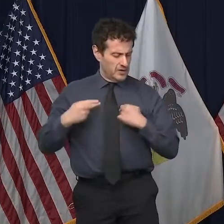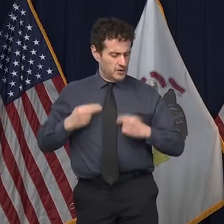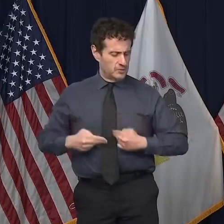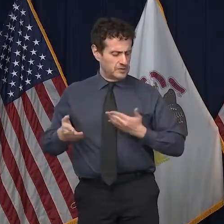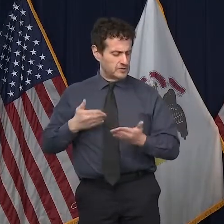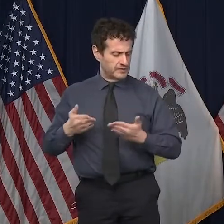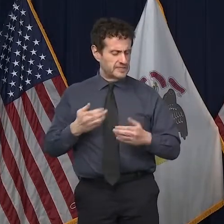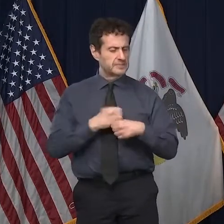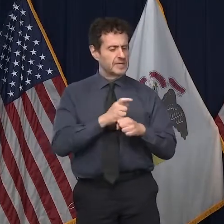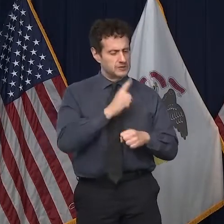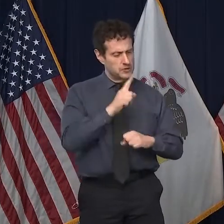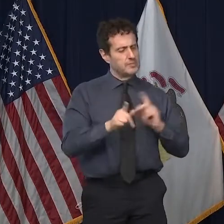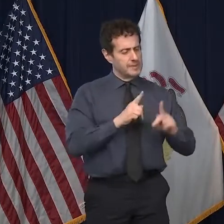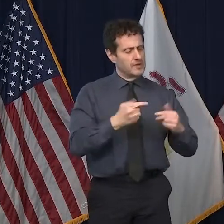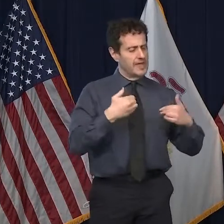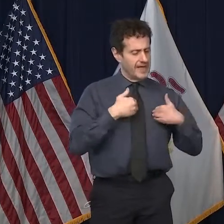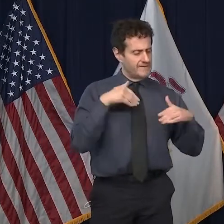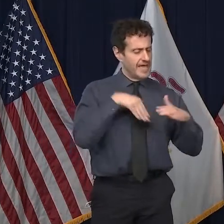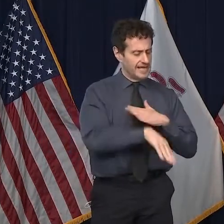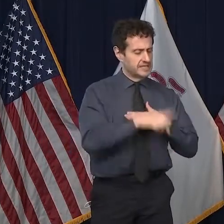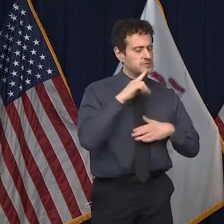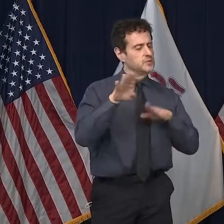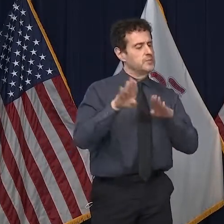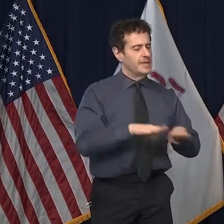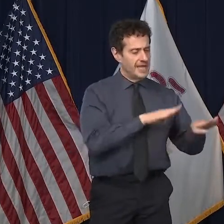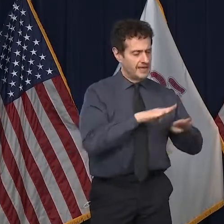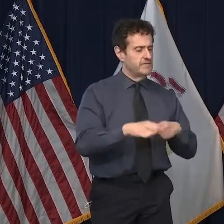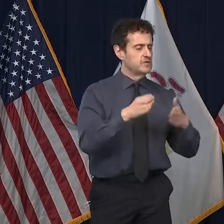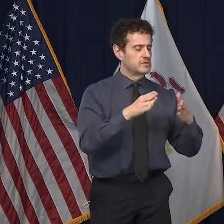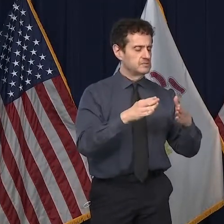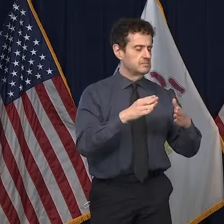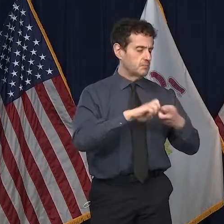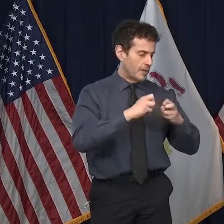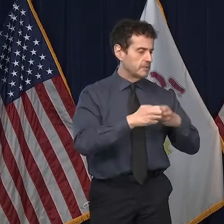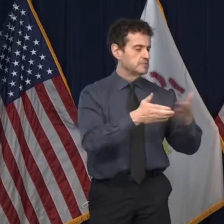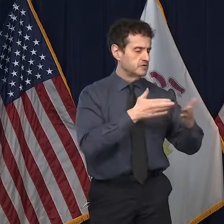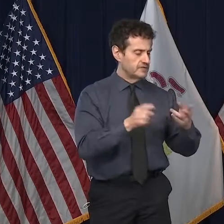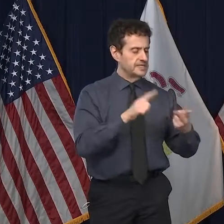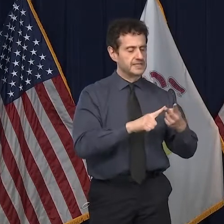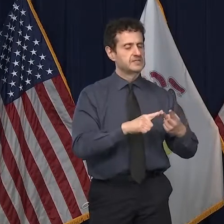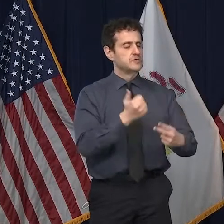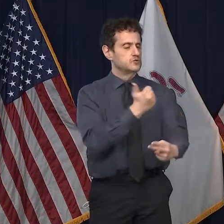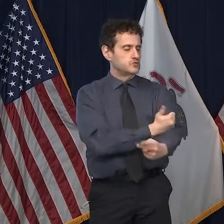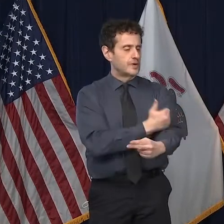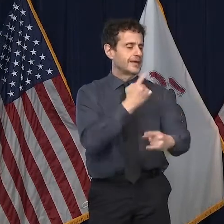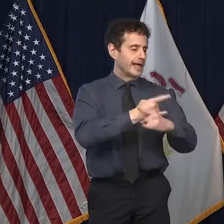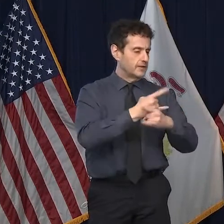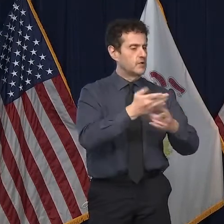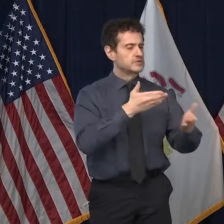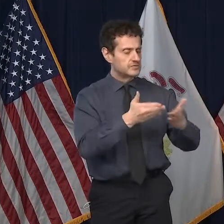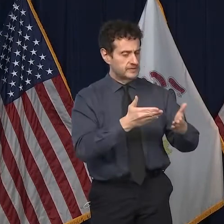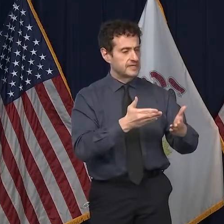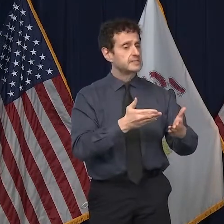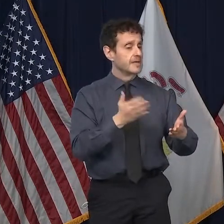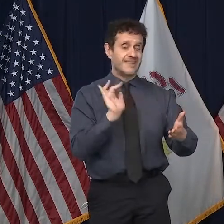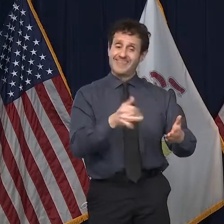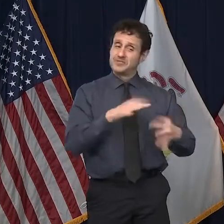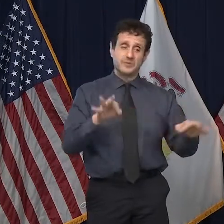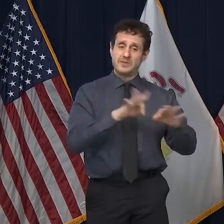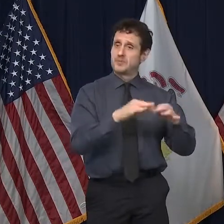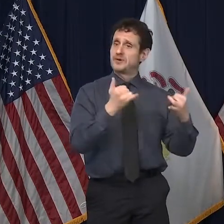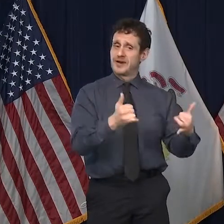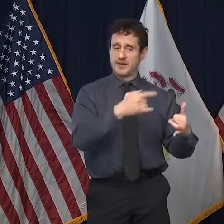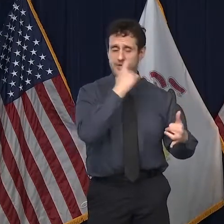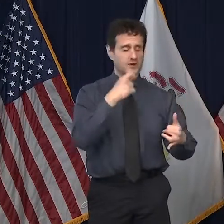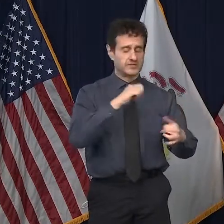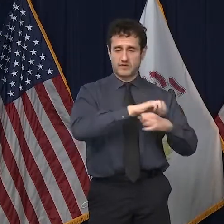ensuring access to behavioral and substance use disorder services that advocates say are needed now more than ever due to the COVID-19 pandemic? Well, I think we